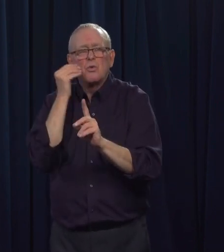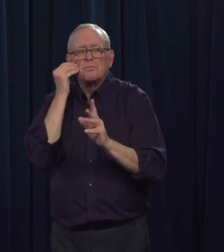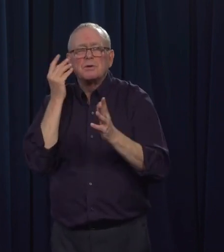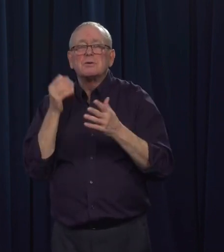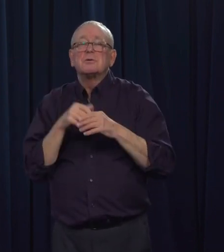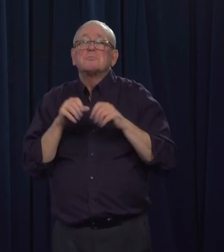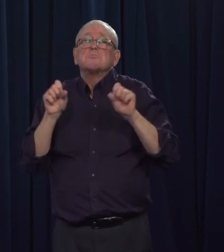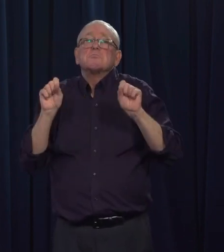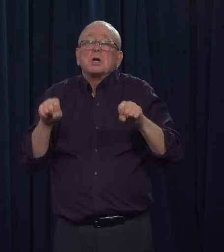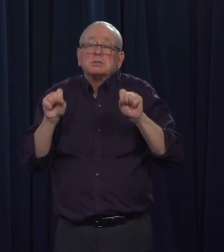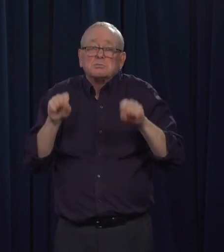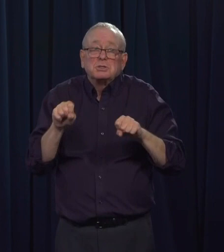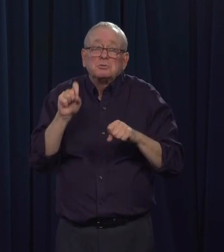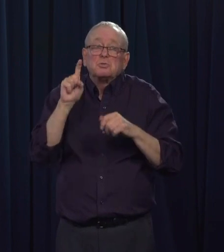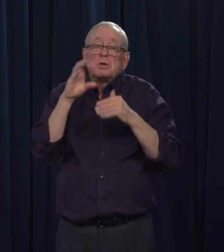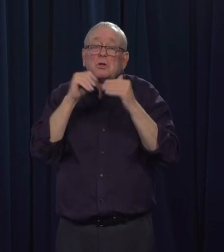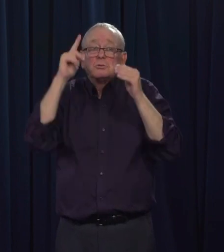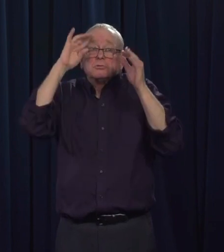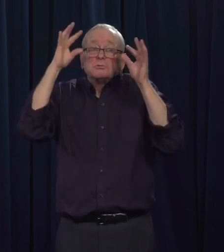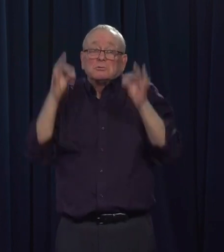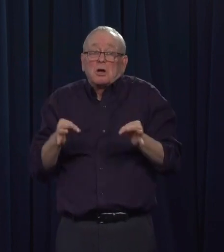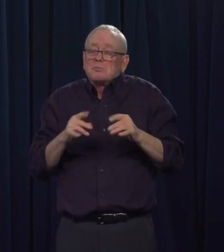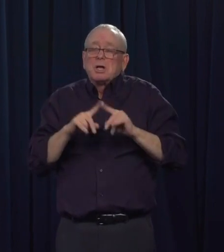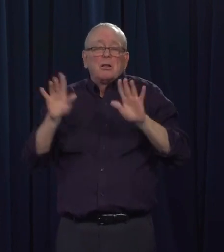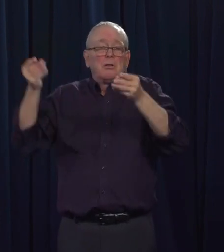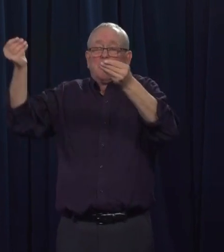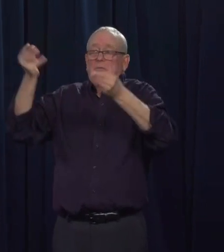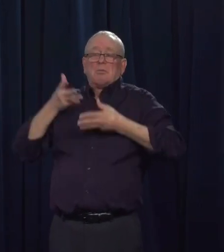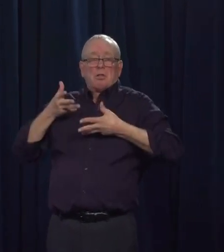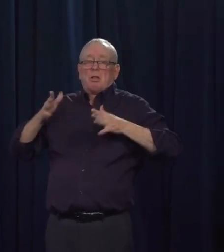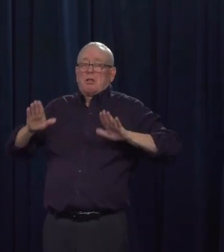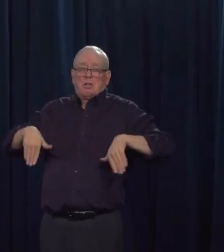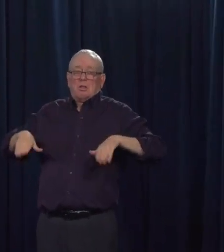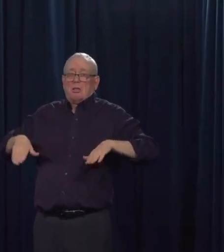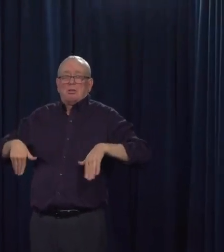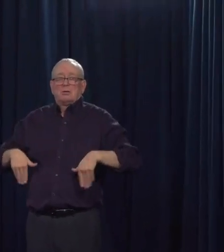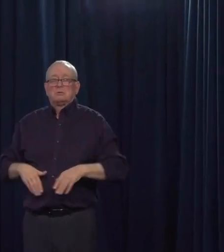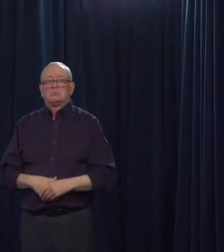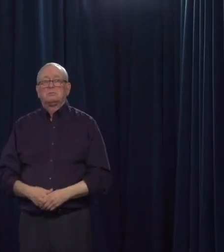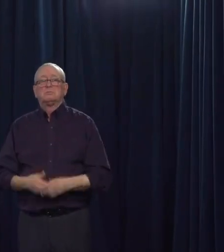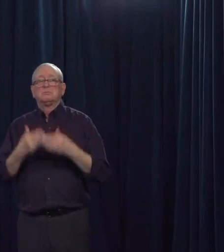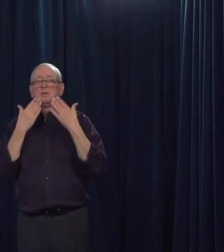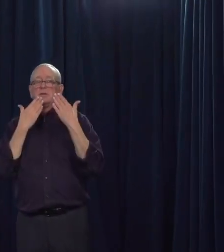Excellent. Thank you, everyone, for coming. There will be another update tomorrow afternoon at 3:30. Thank you.